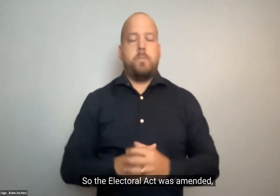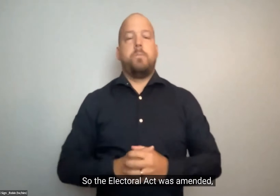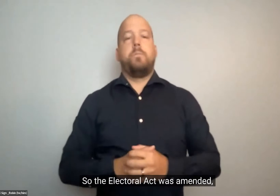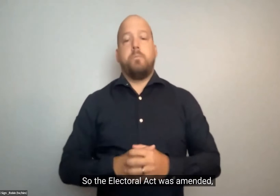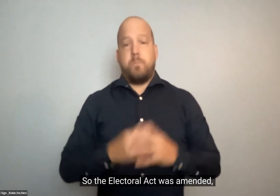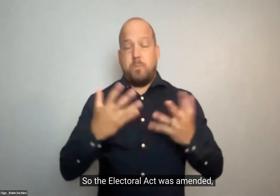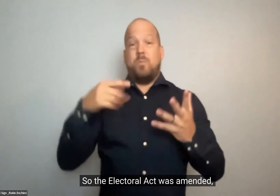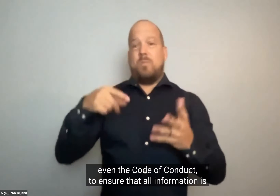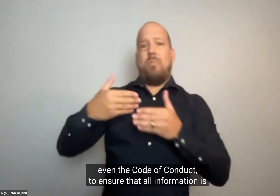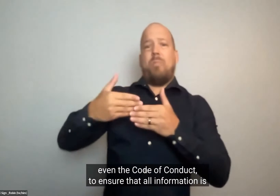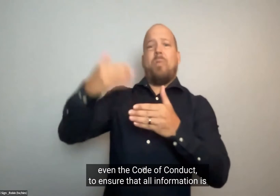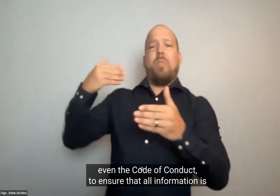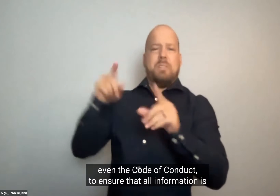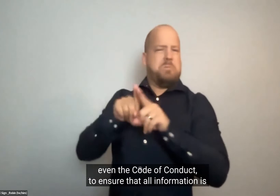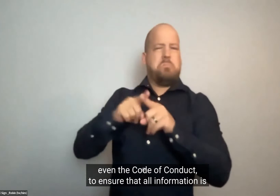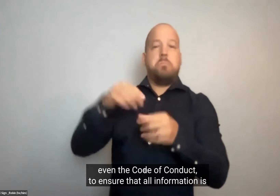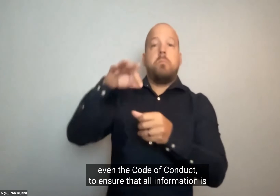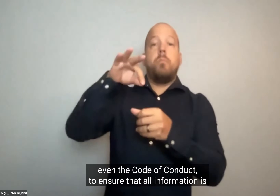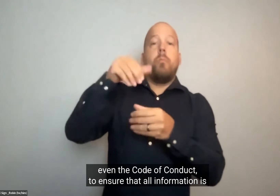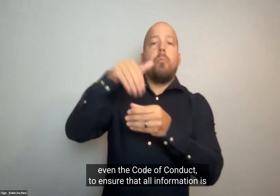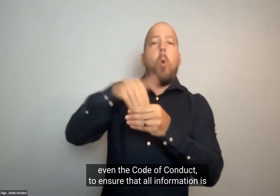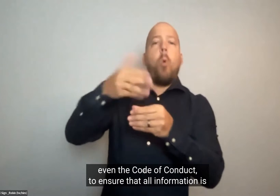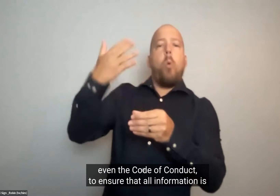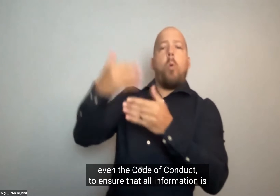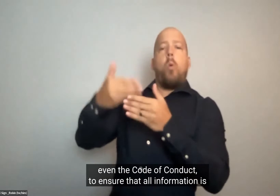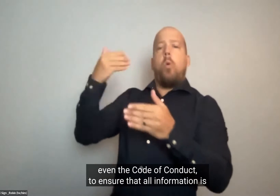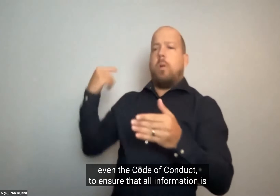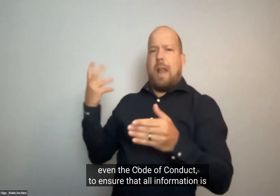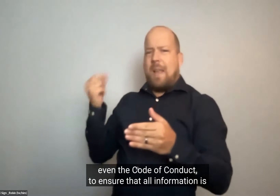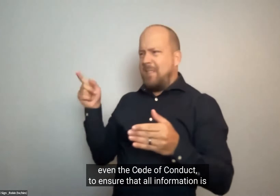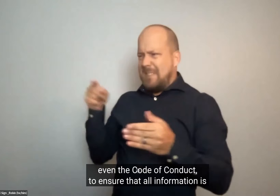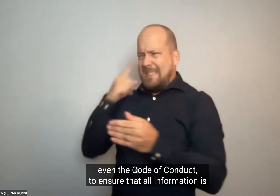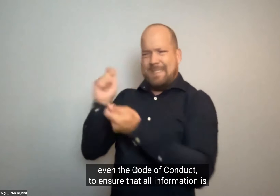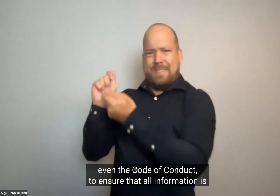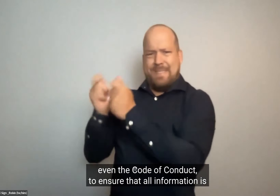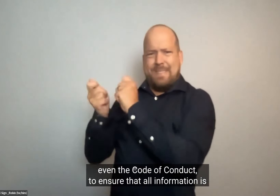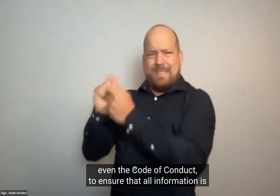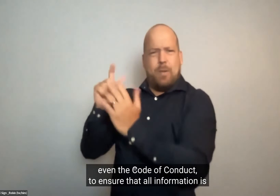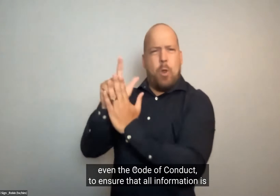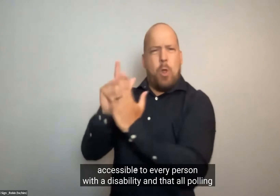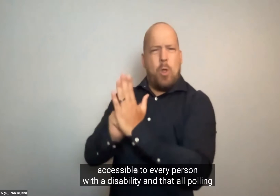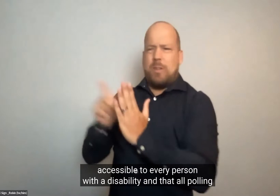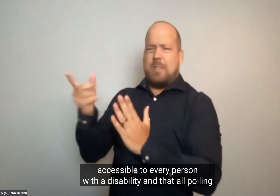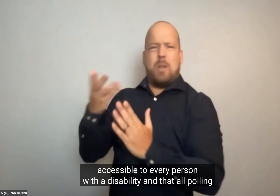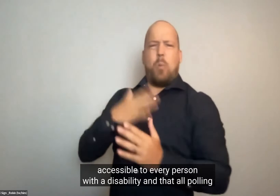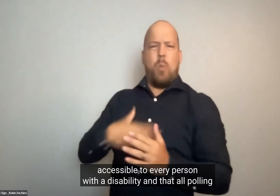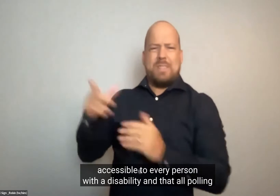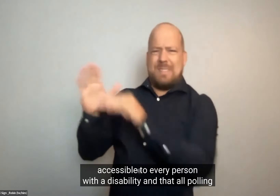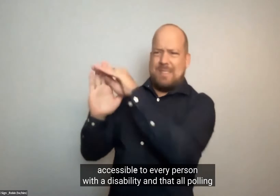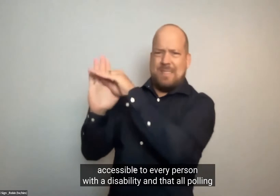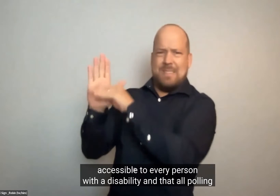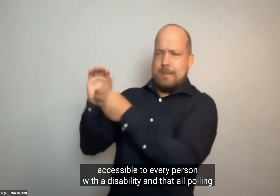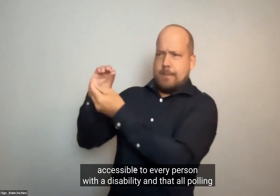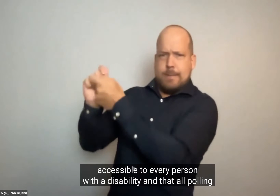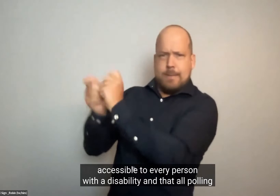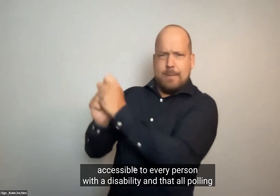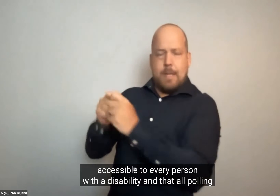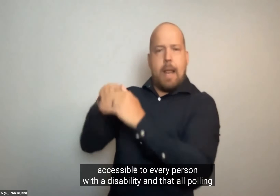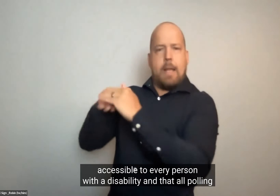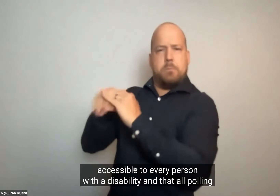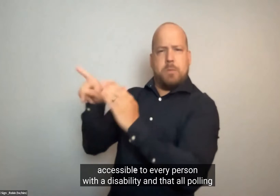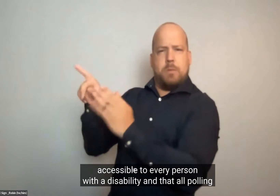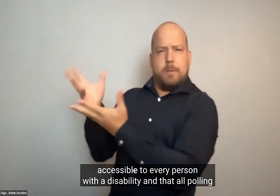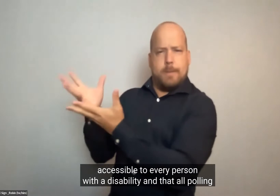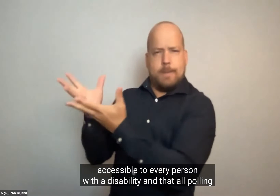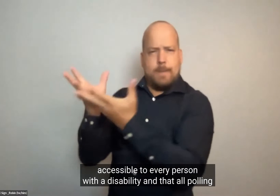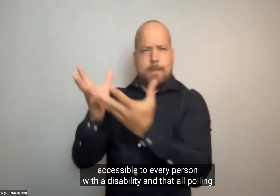was amended, even the Code of Conduct, to ensure that all information is accessible to every person with a